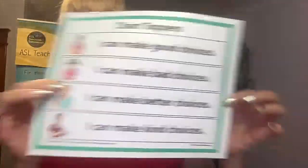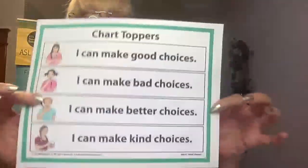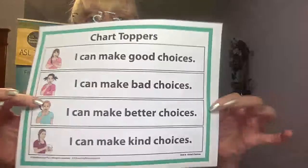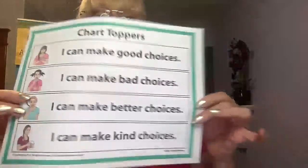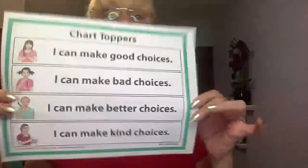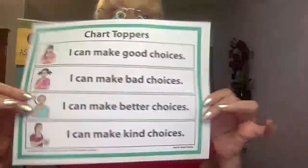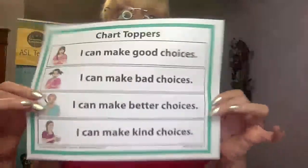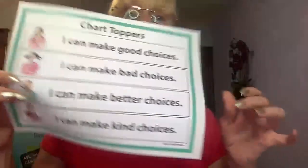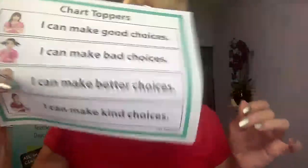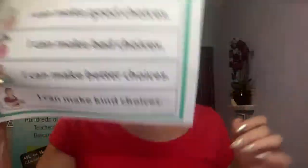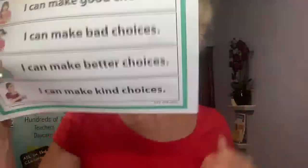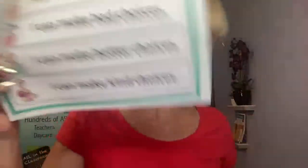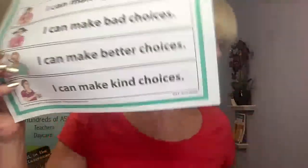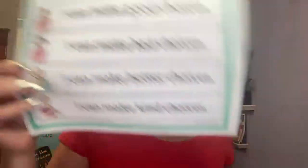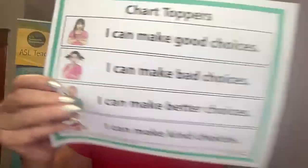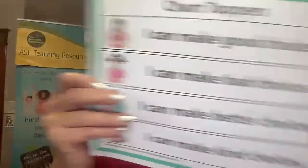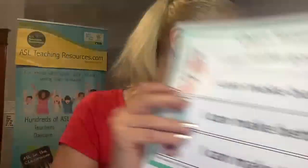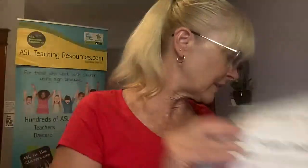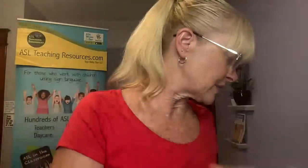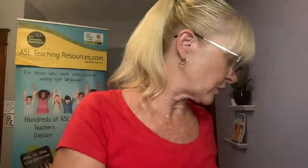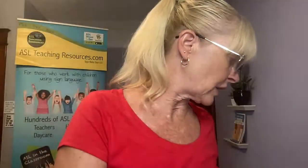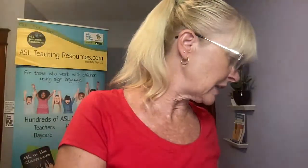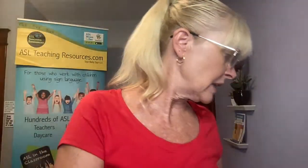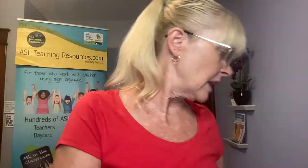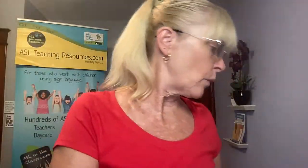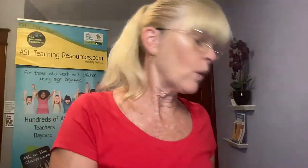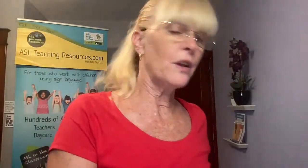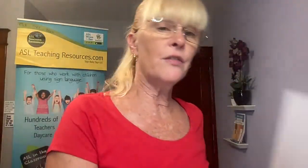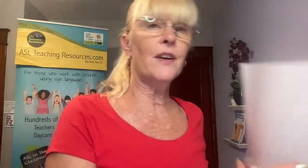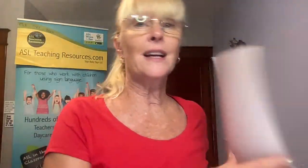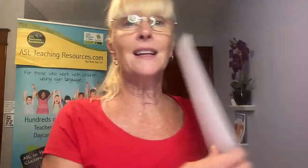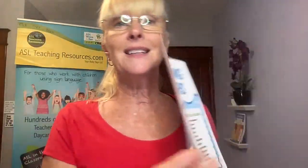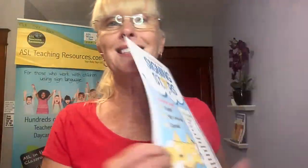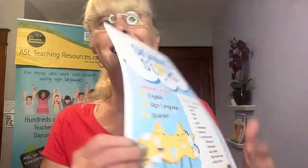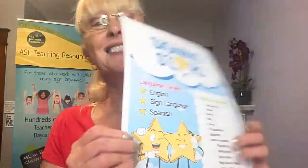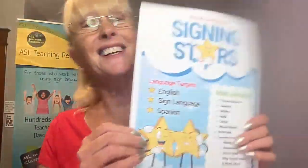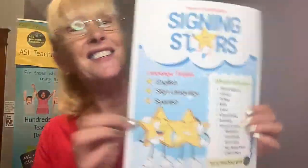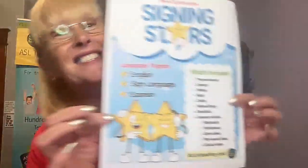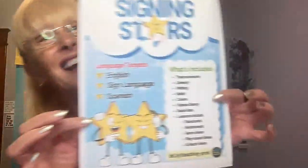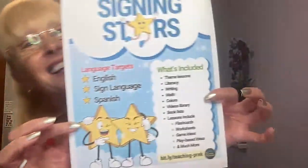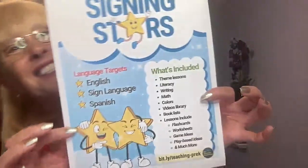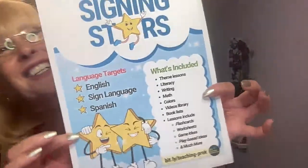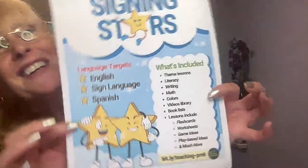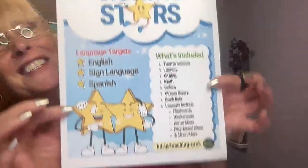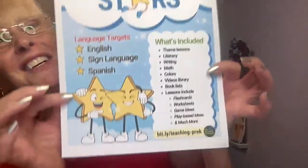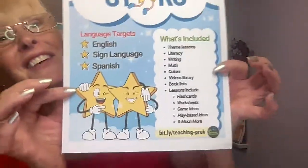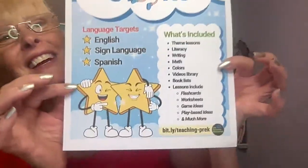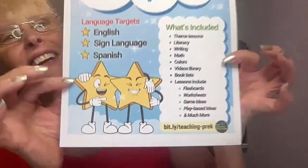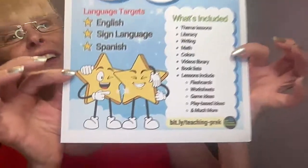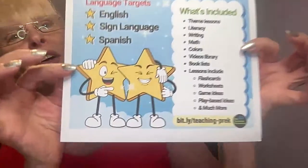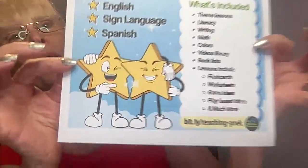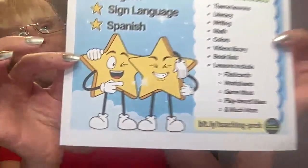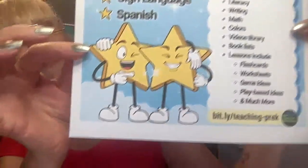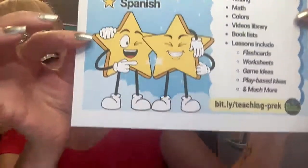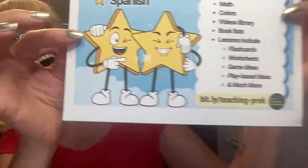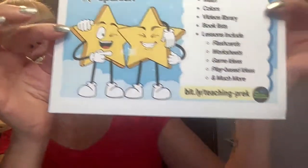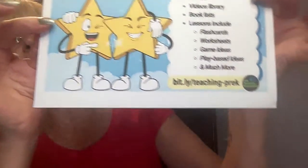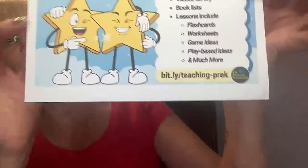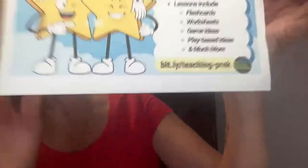know somebody in school, you got to share this, all right? Where do you find this? It's in our Signing Stars curriculum. You got to go get